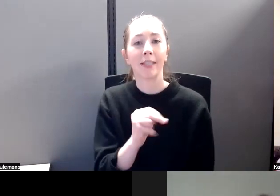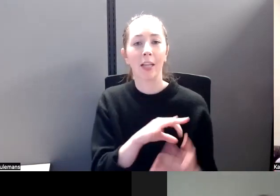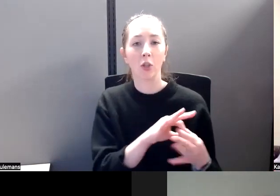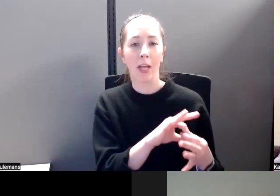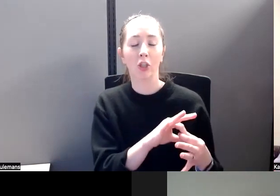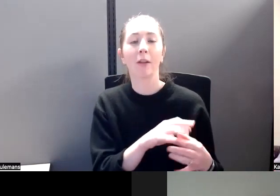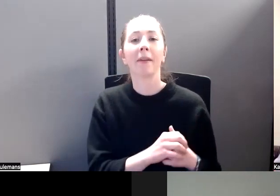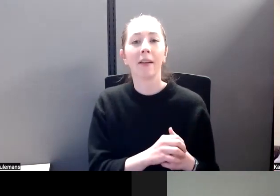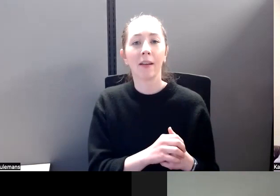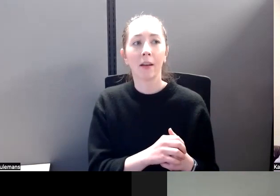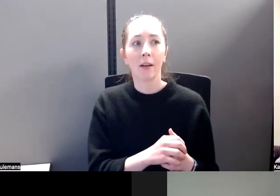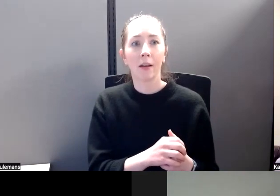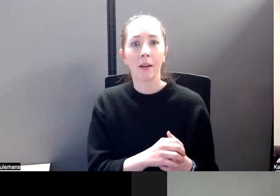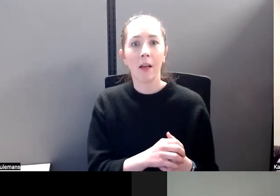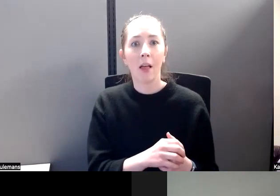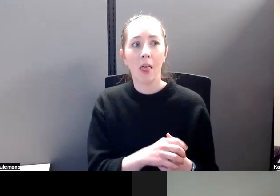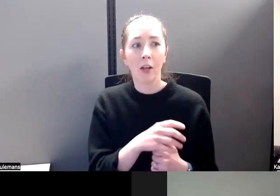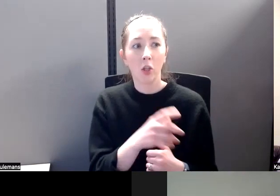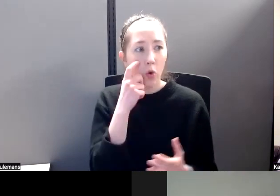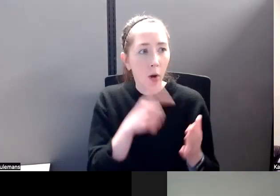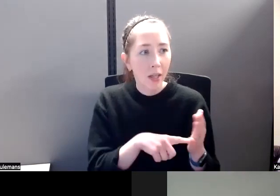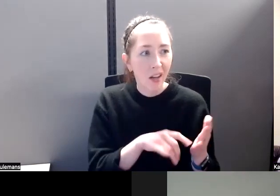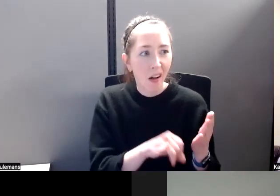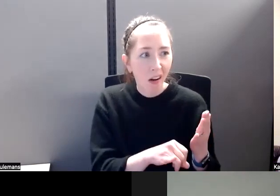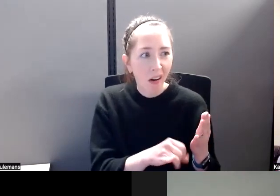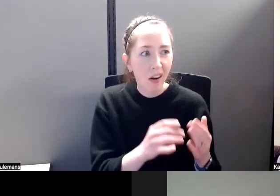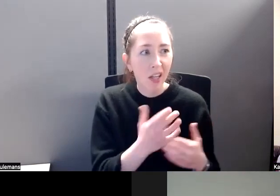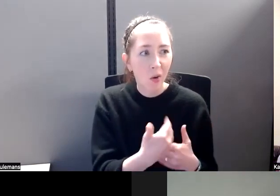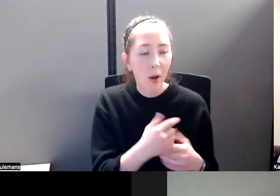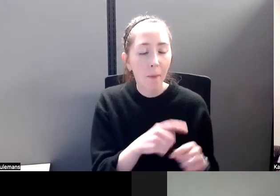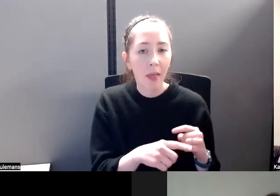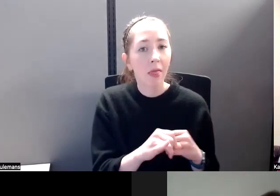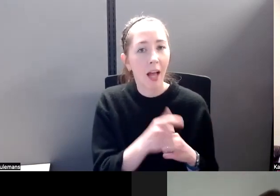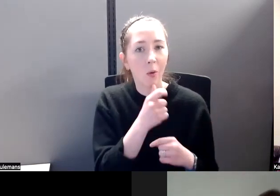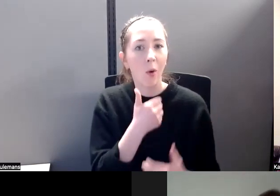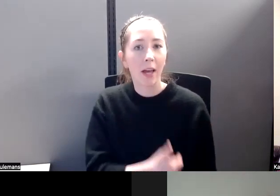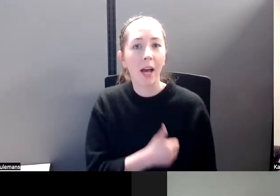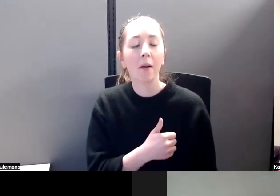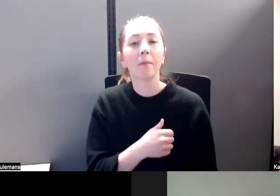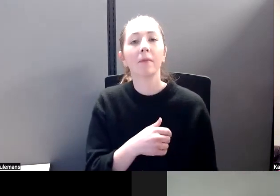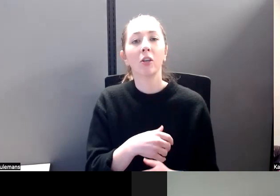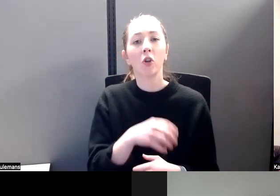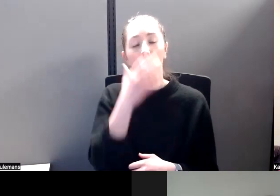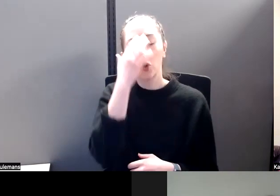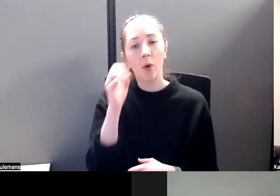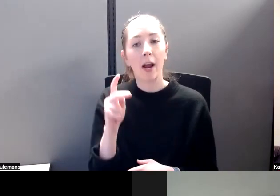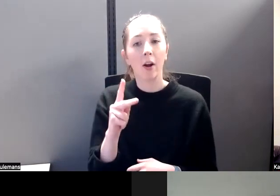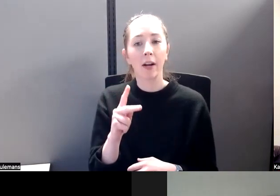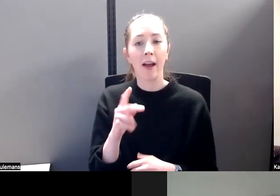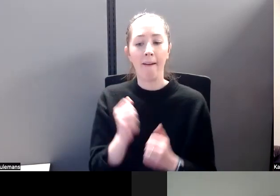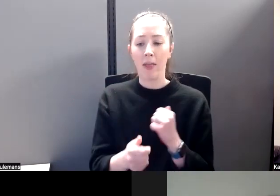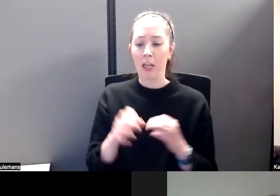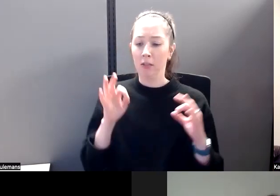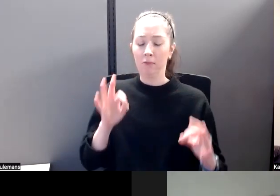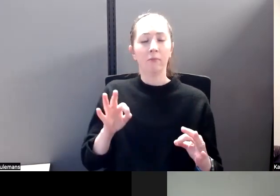tell you, we are those people in real life. Like when you get us all at a table, Eric is so prepped, you know, everything is specifically put together